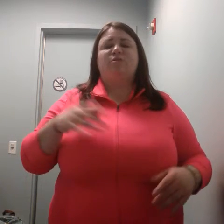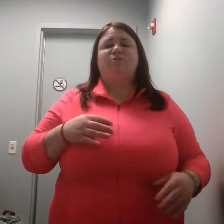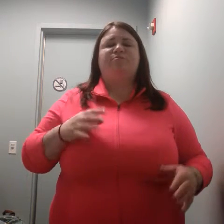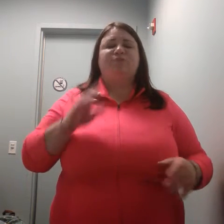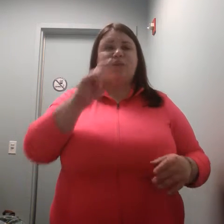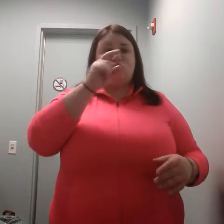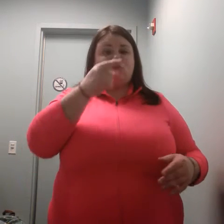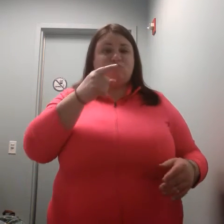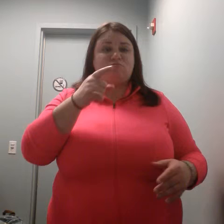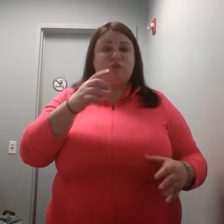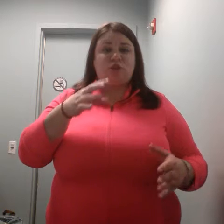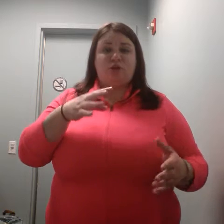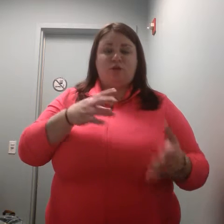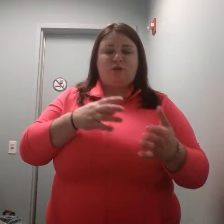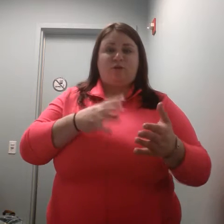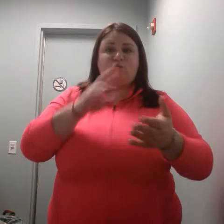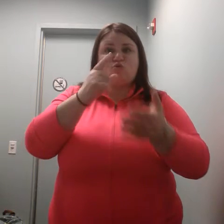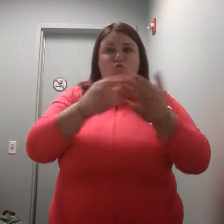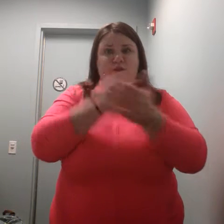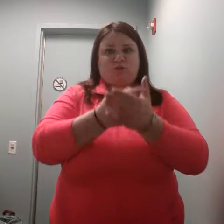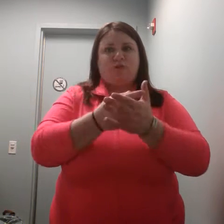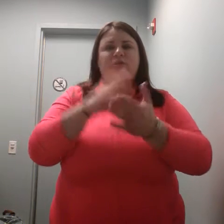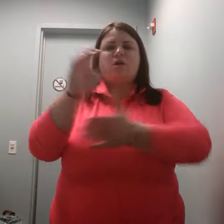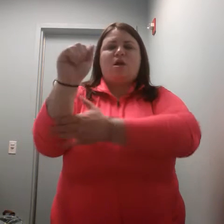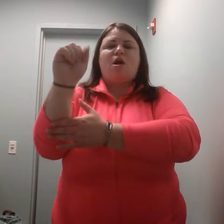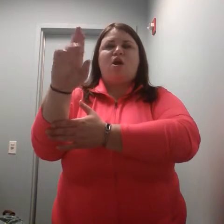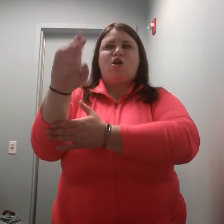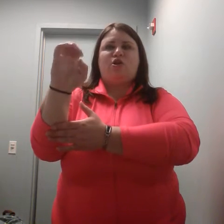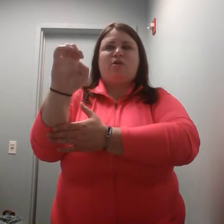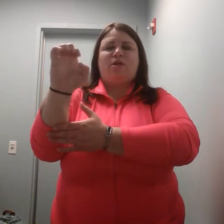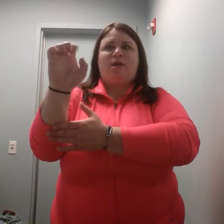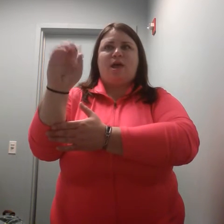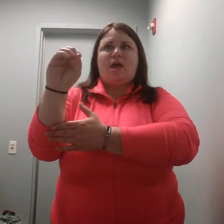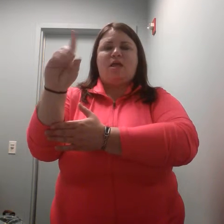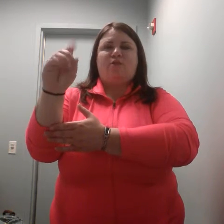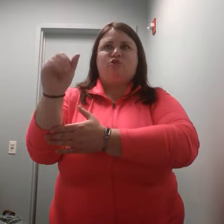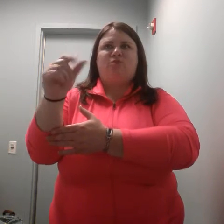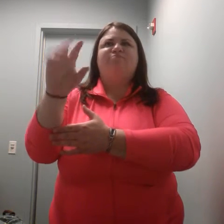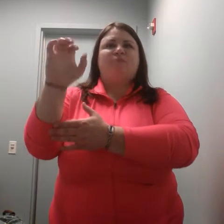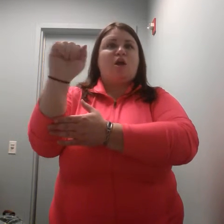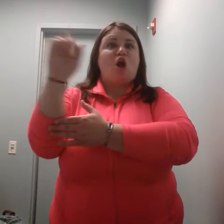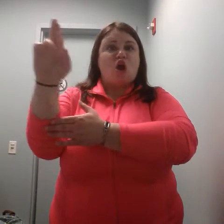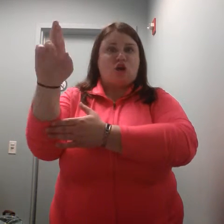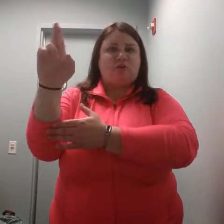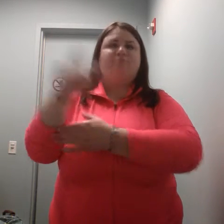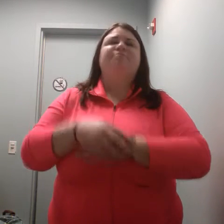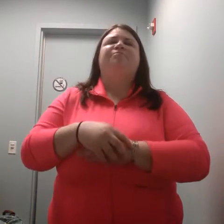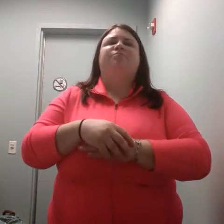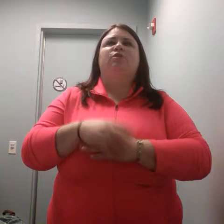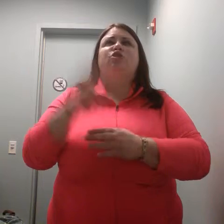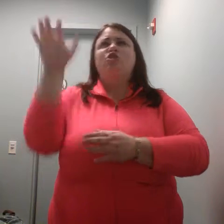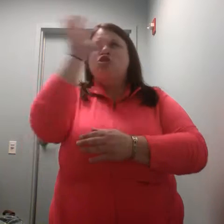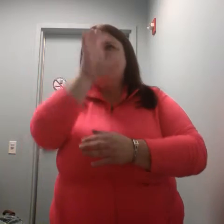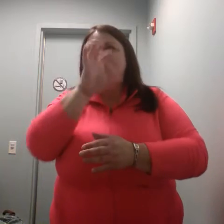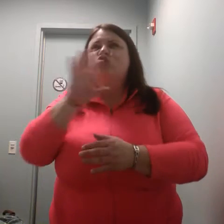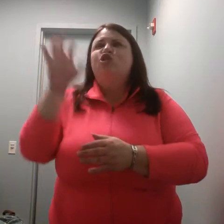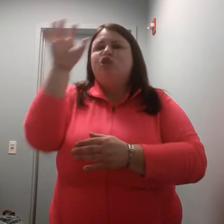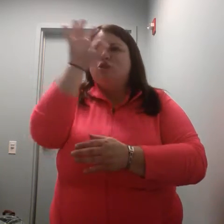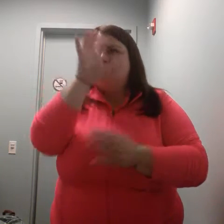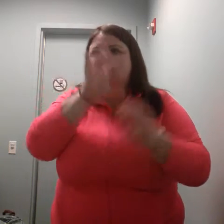And Becky is off doing some field research. She's excavating some site in the middle of nowhere. And Becky makes an